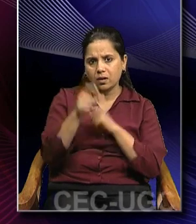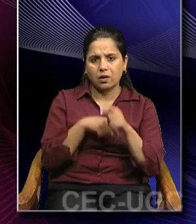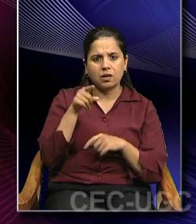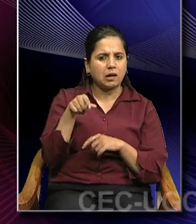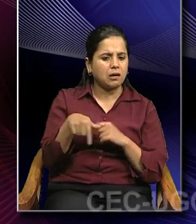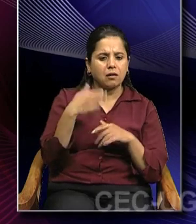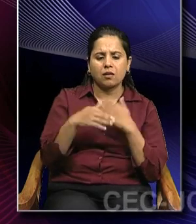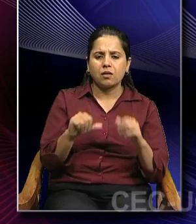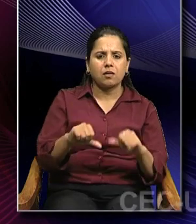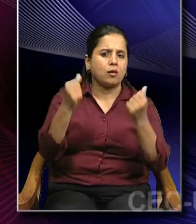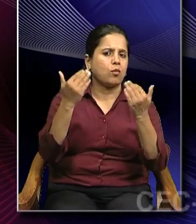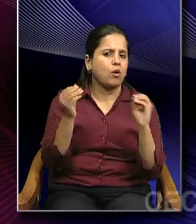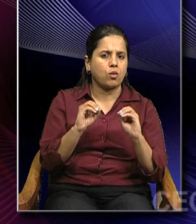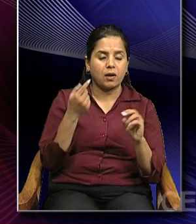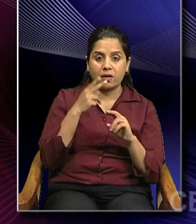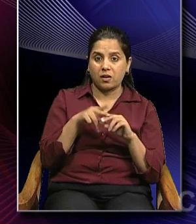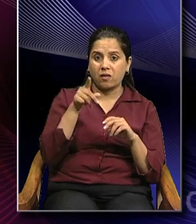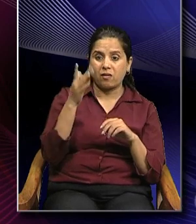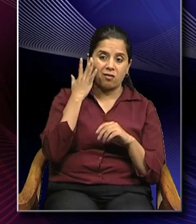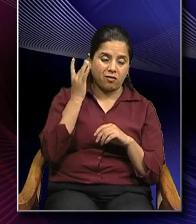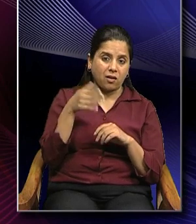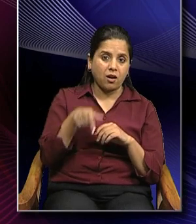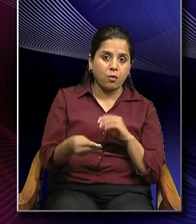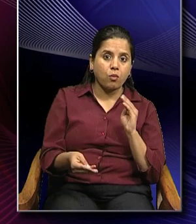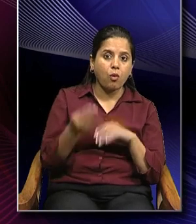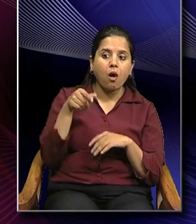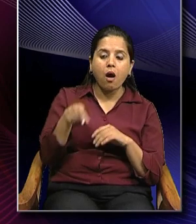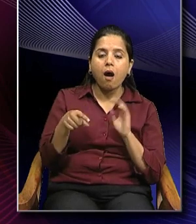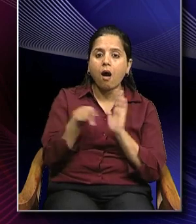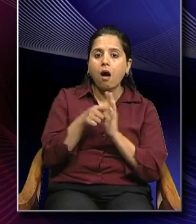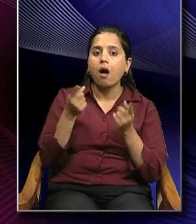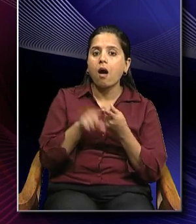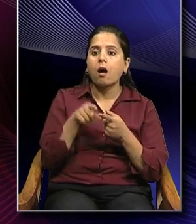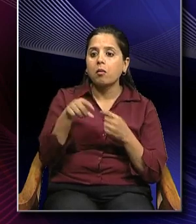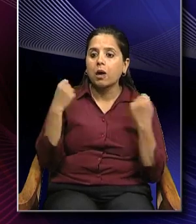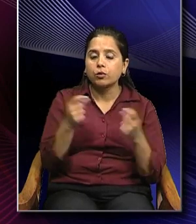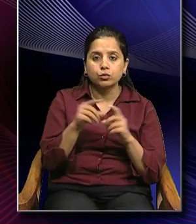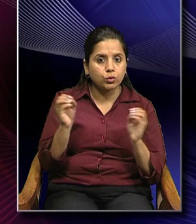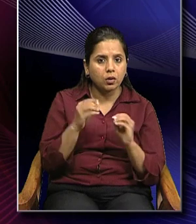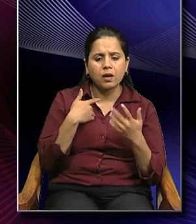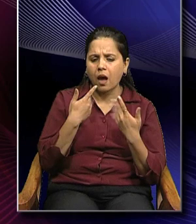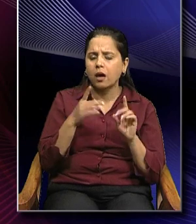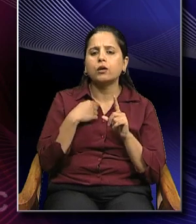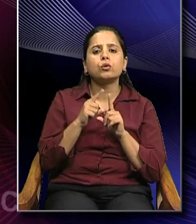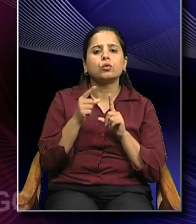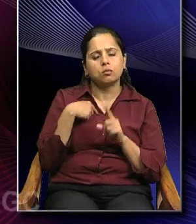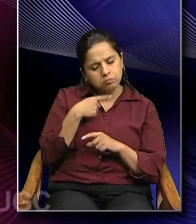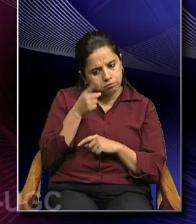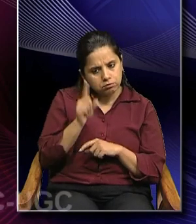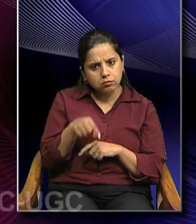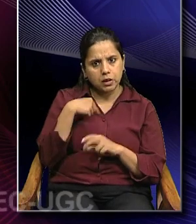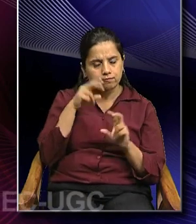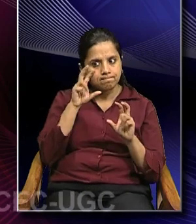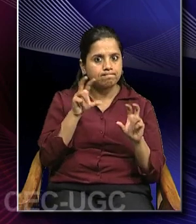thrive and survive if they ignore the external consequences of their actions. Whatever I am doing, I must be very